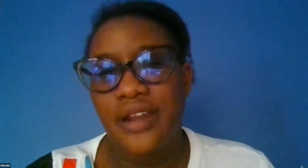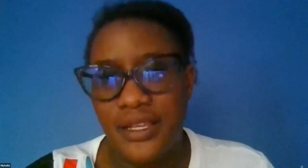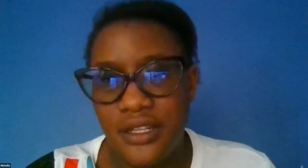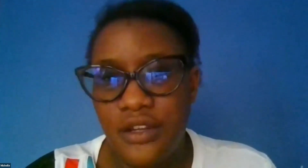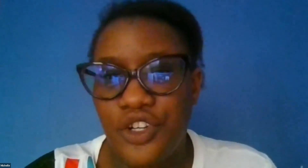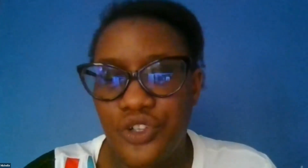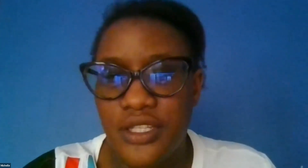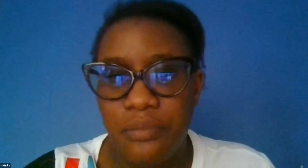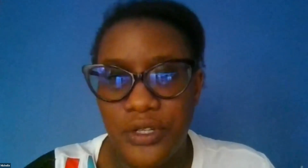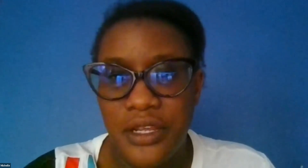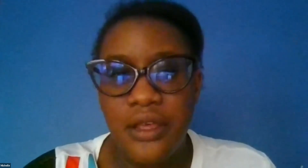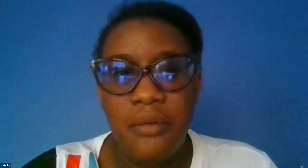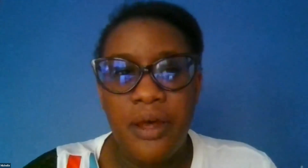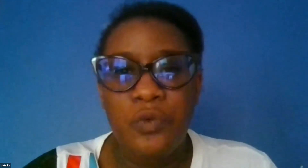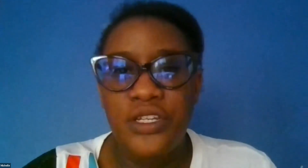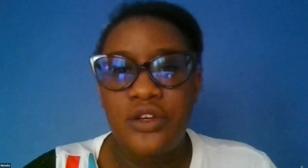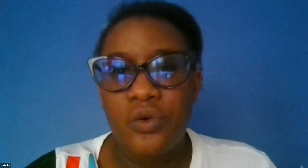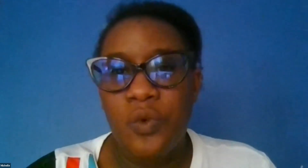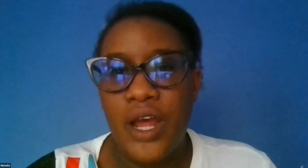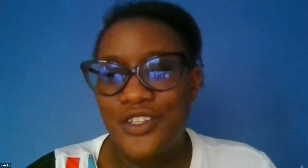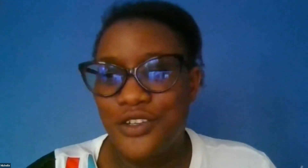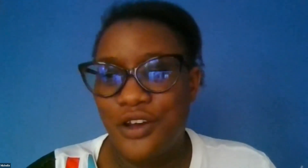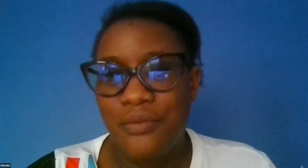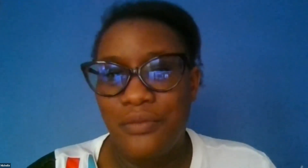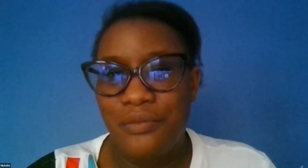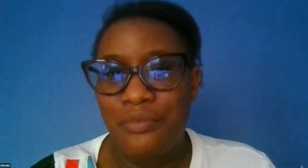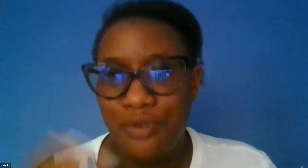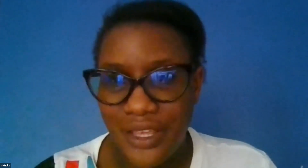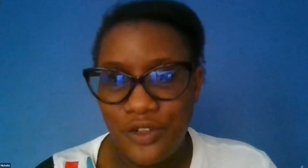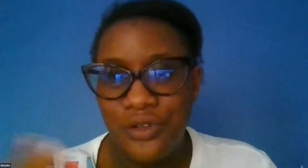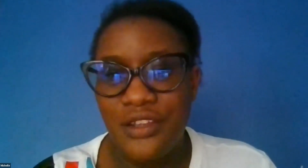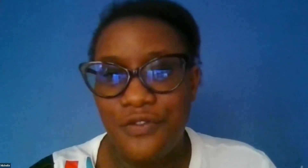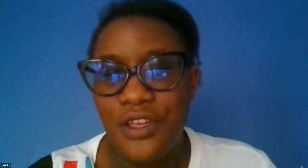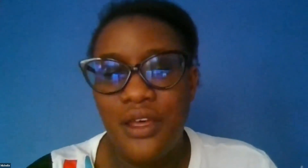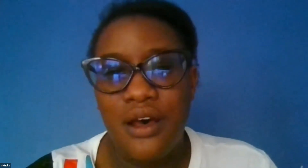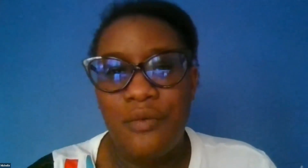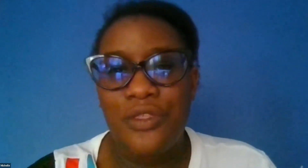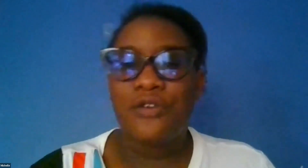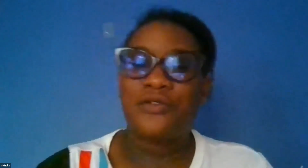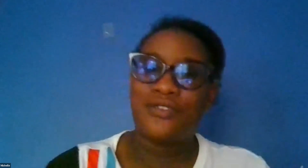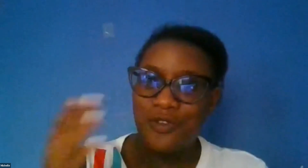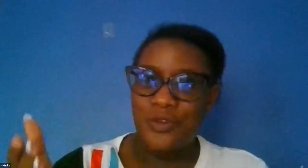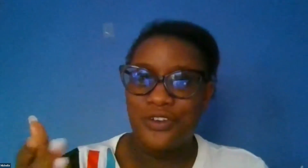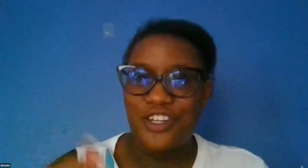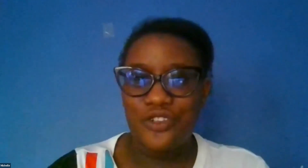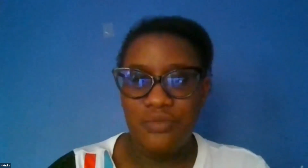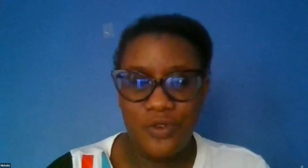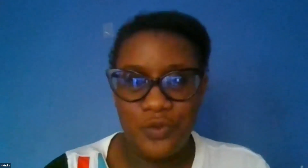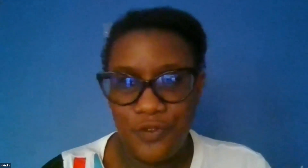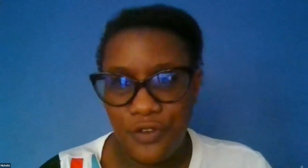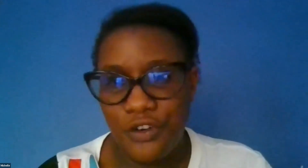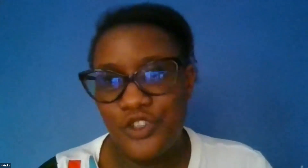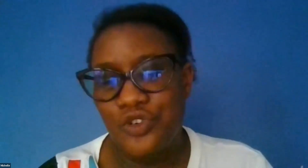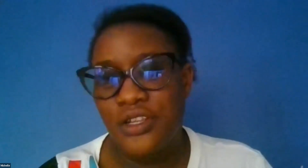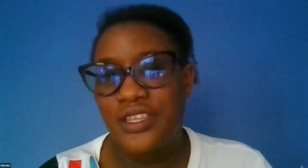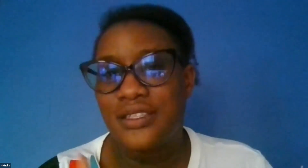incubation support and acceleration support. But we did not want Braille to live without this recognition,